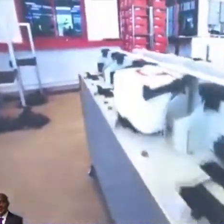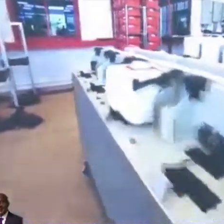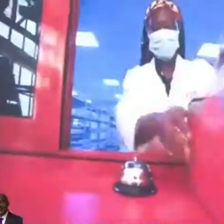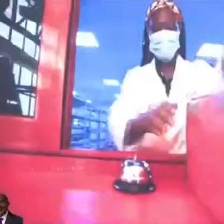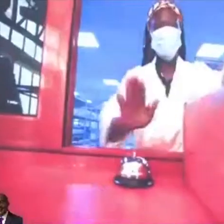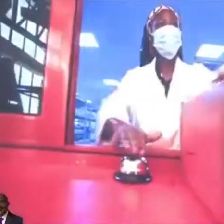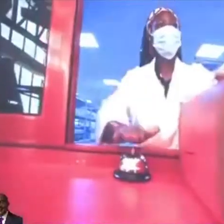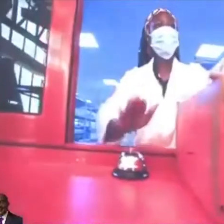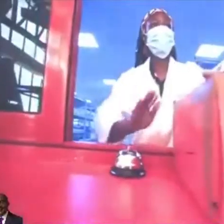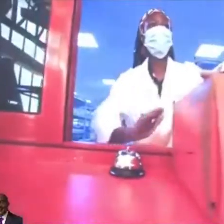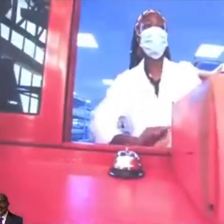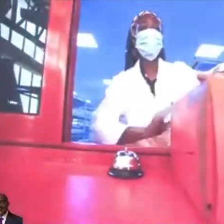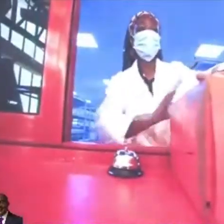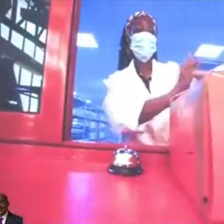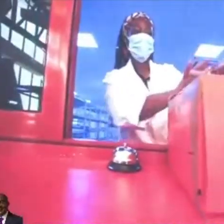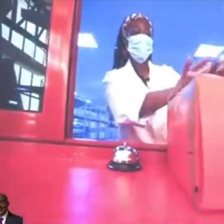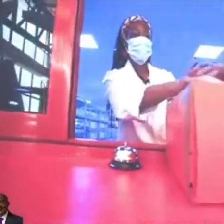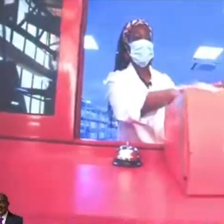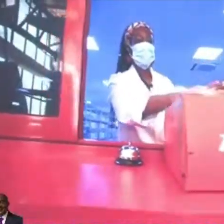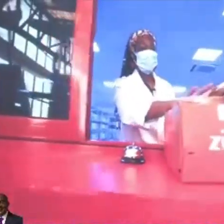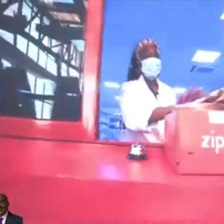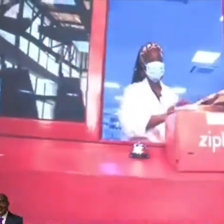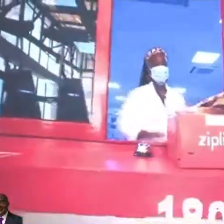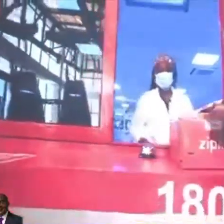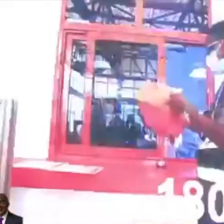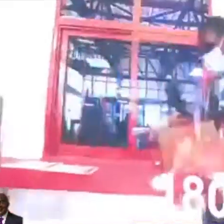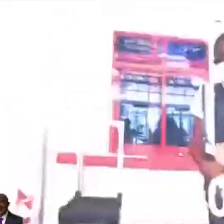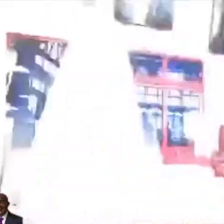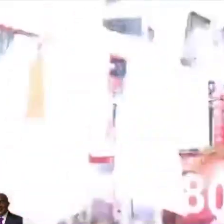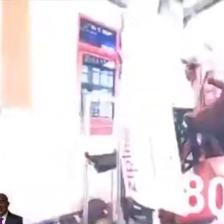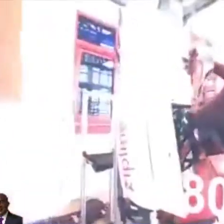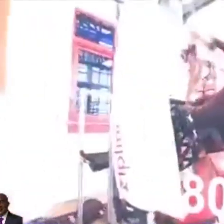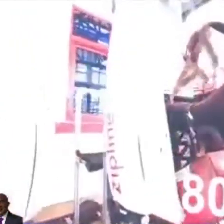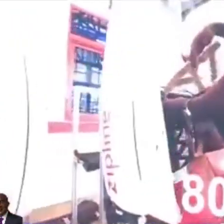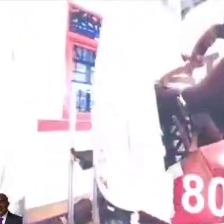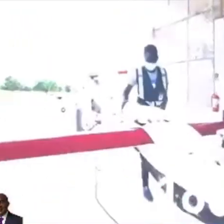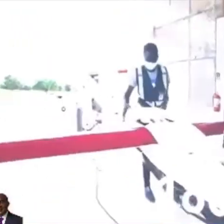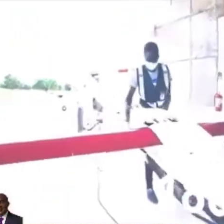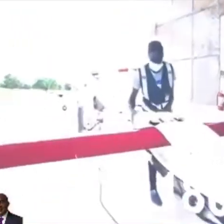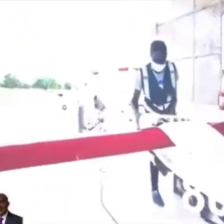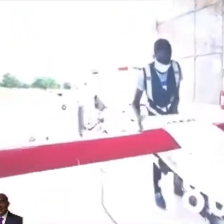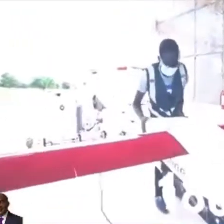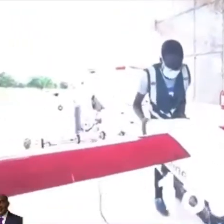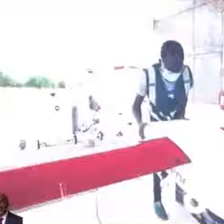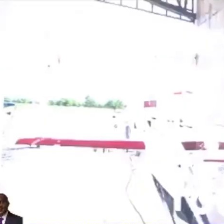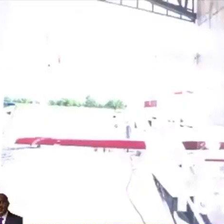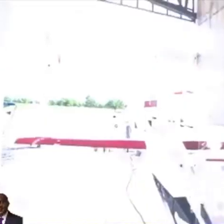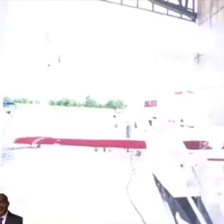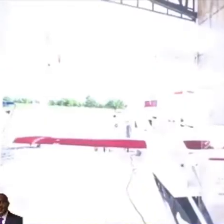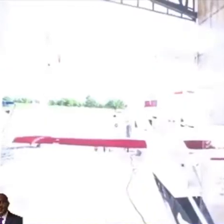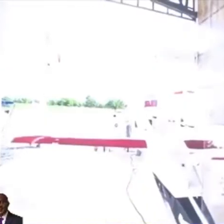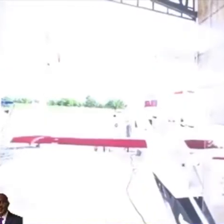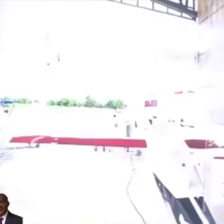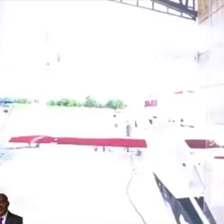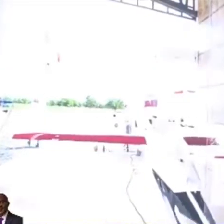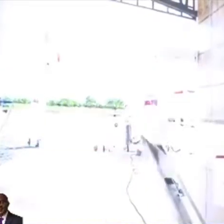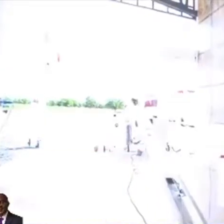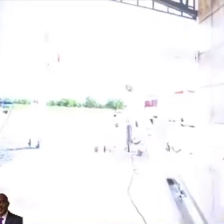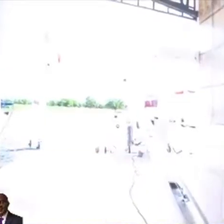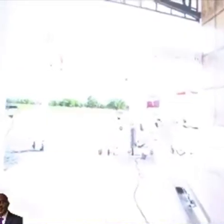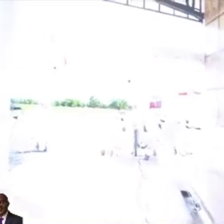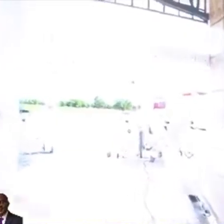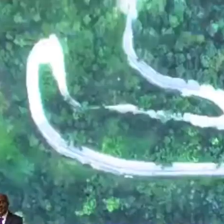On average, these stations make 180 trips daily, delivering crucially needed medicines,